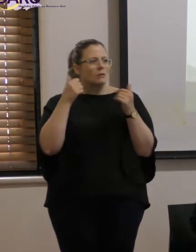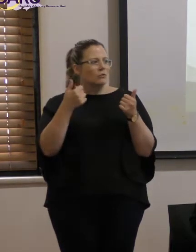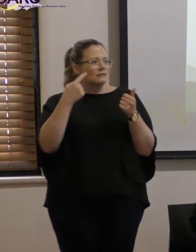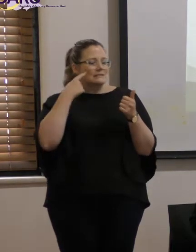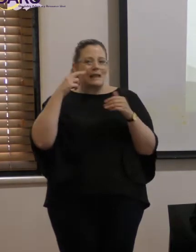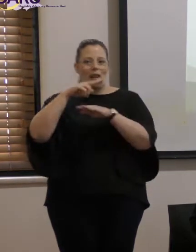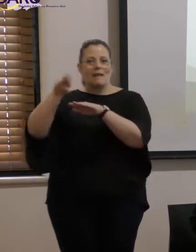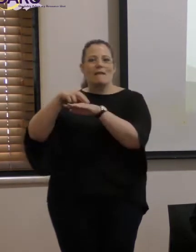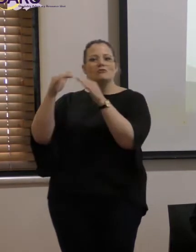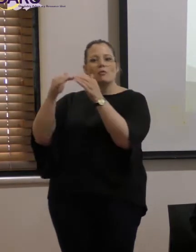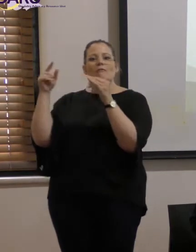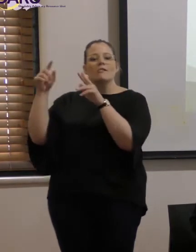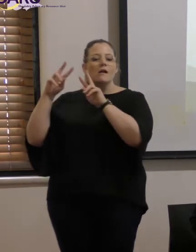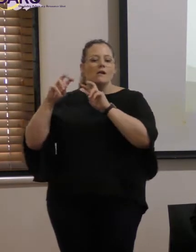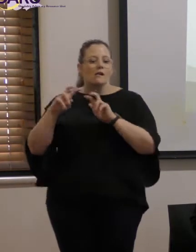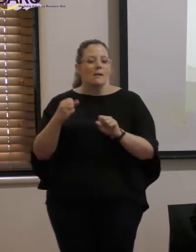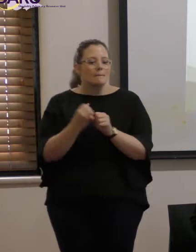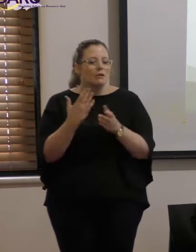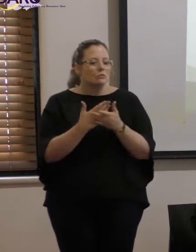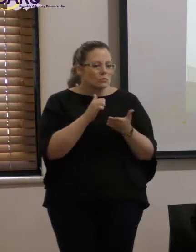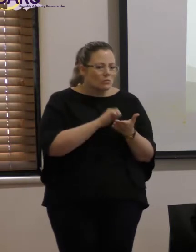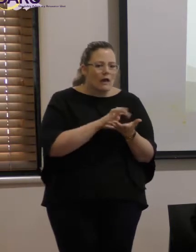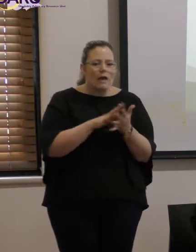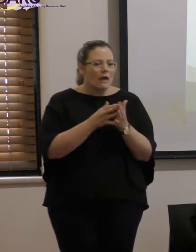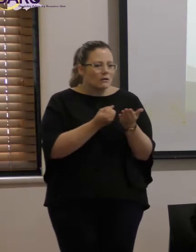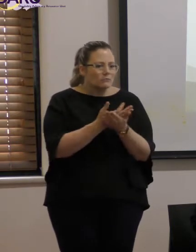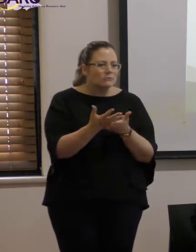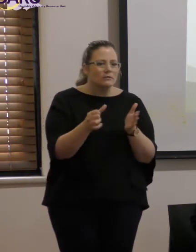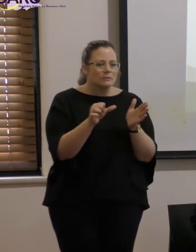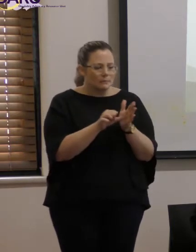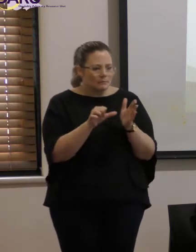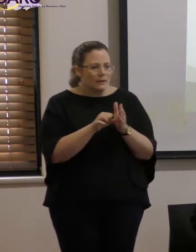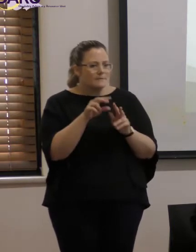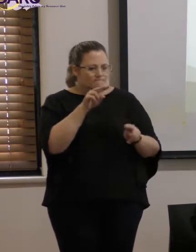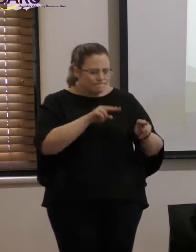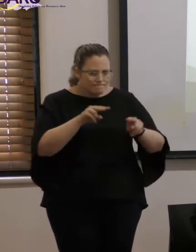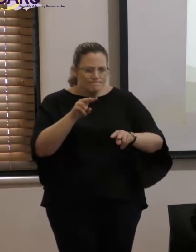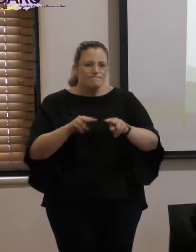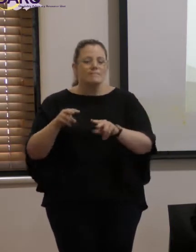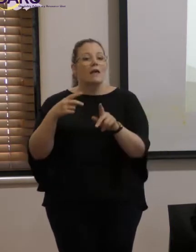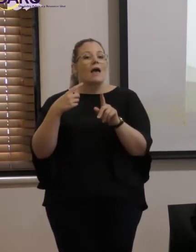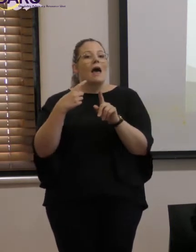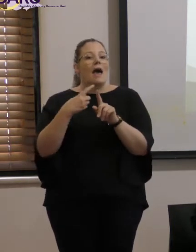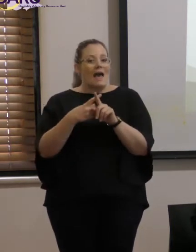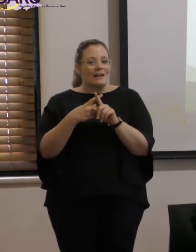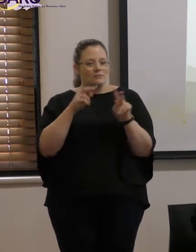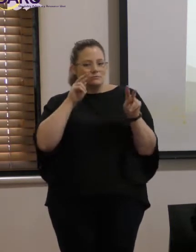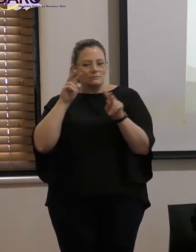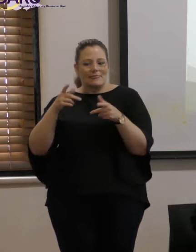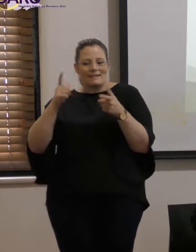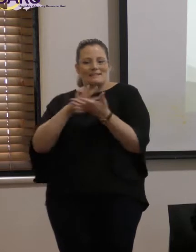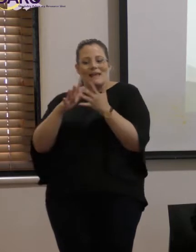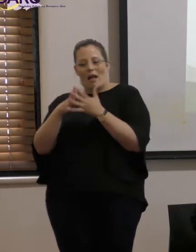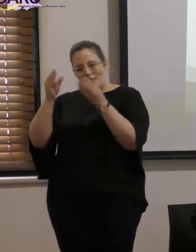level about governance, about how resources are spent, and the way that teachers are actually teaching as